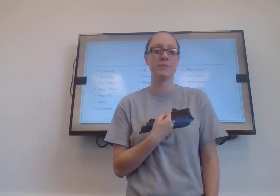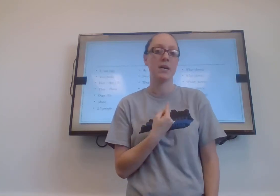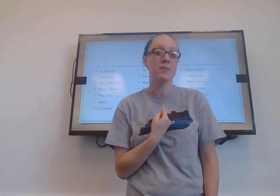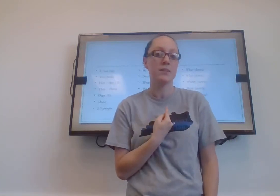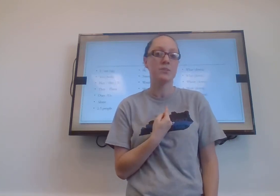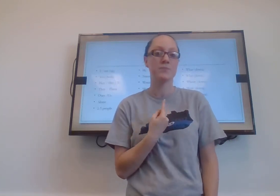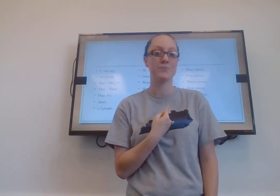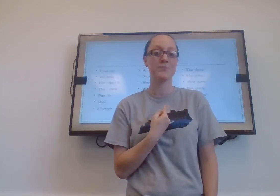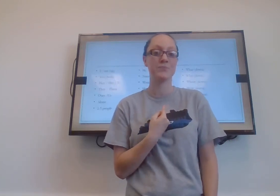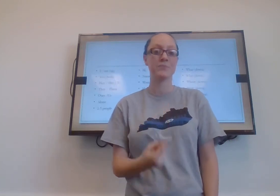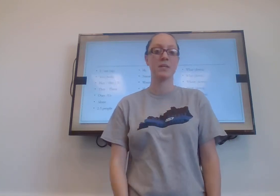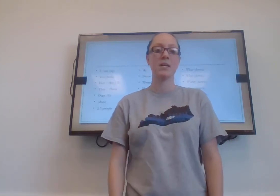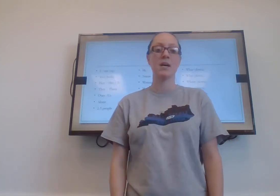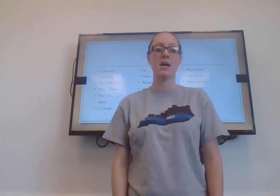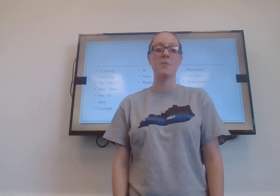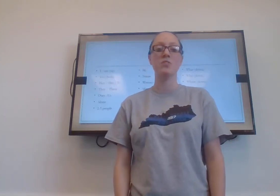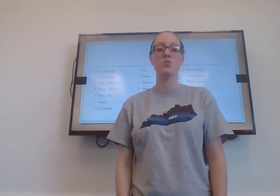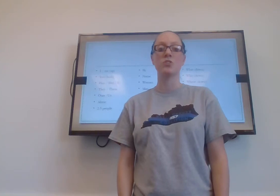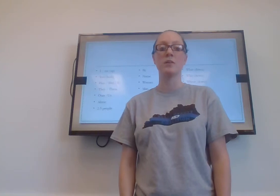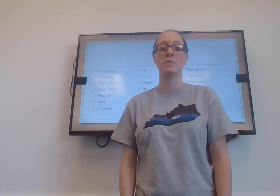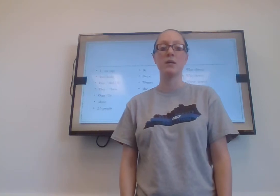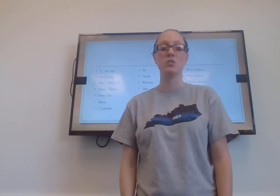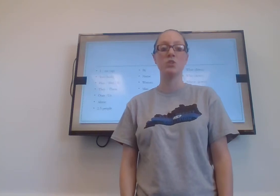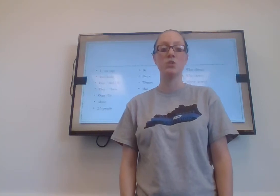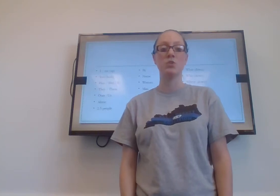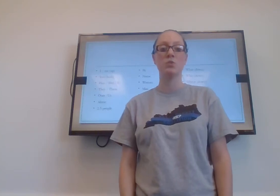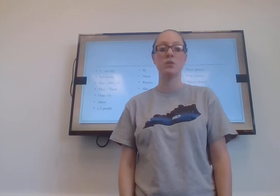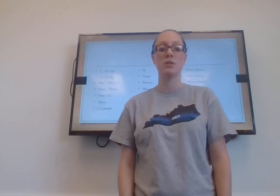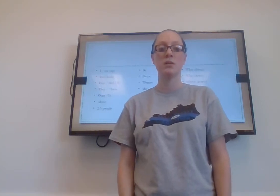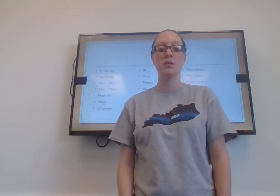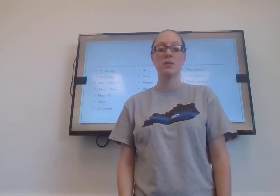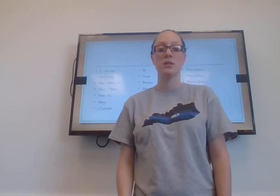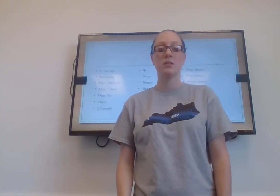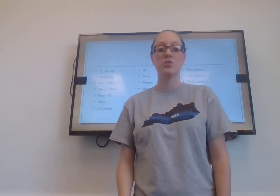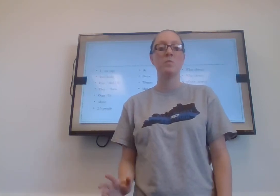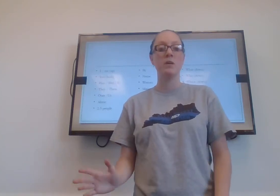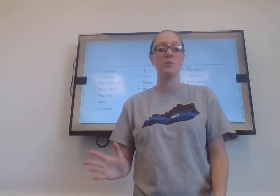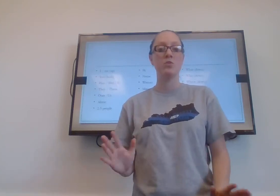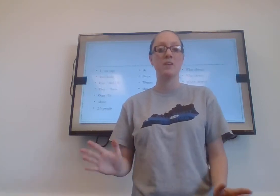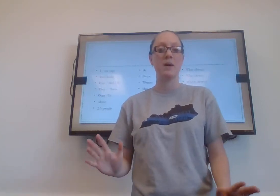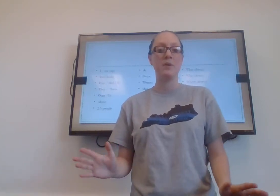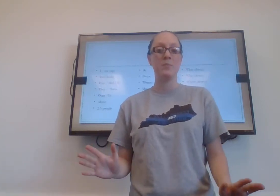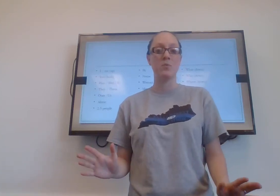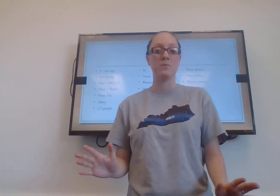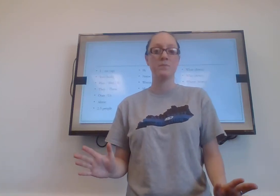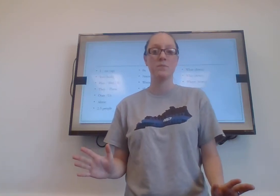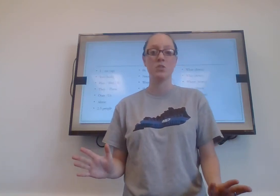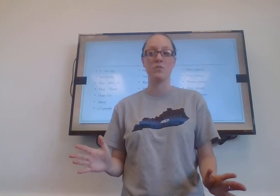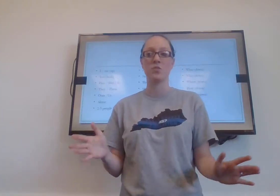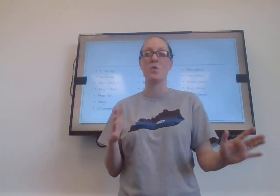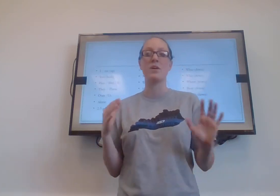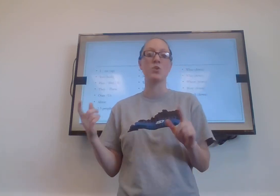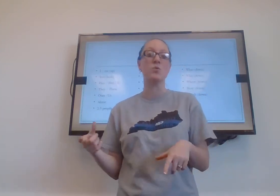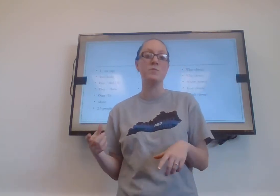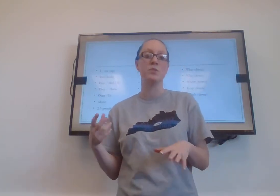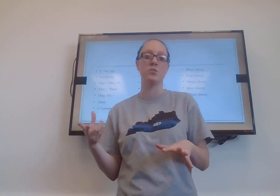kind of a deal. If you're talking about two to five people, so if you're going in a group, 2 to